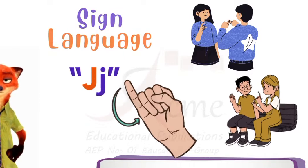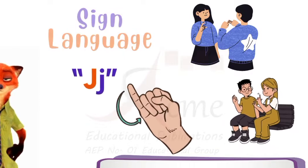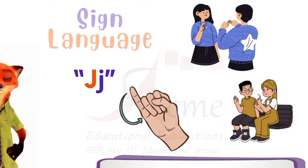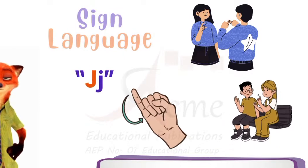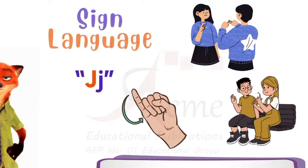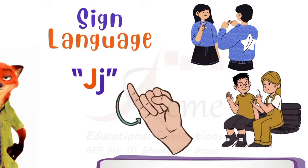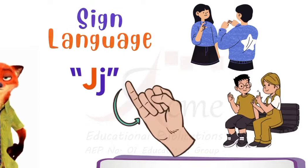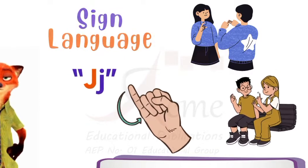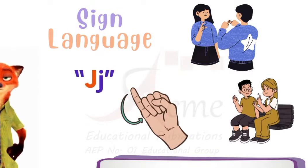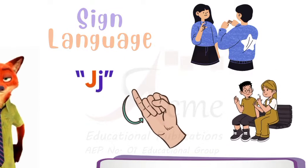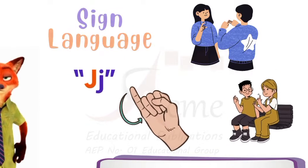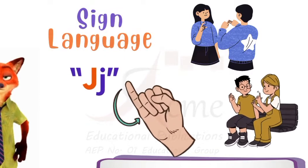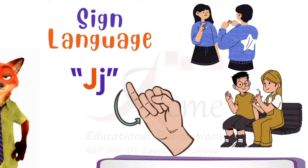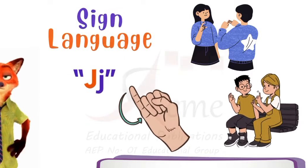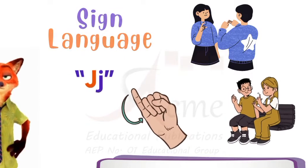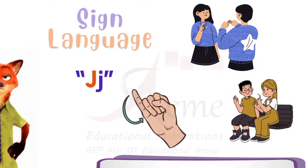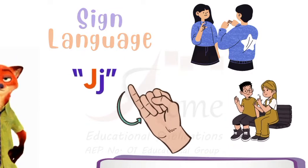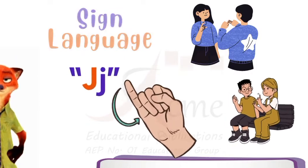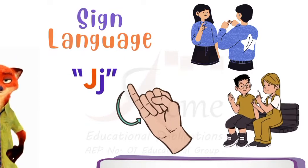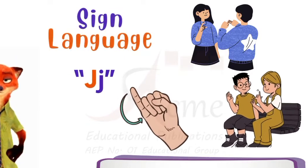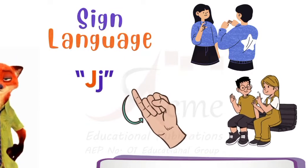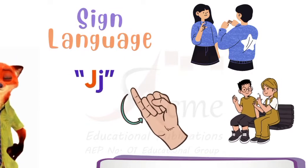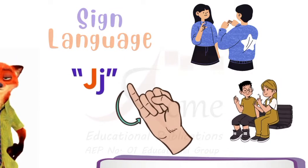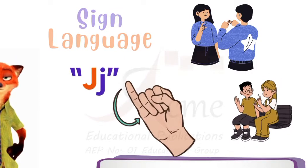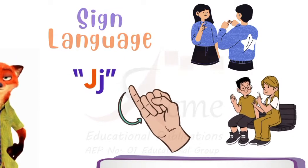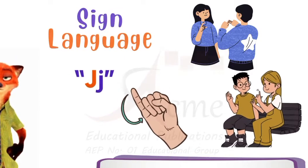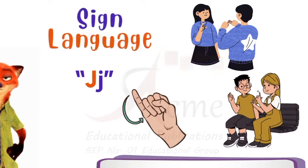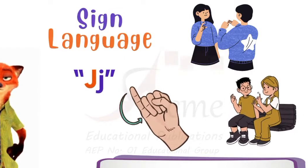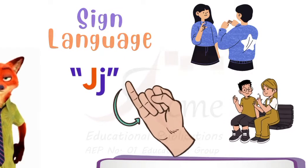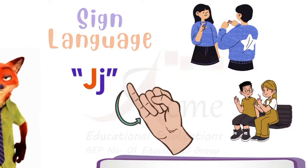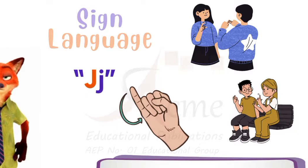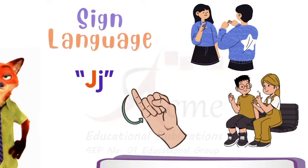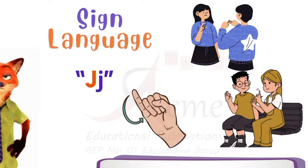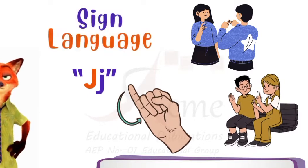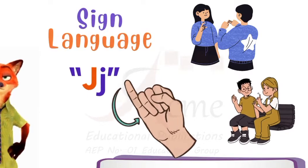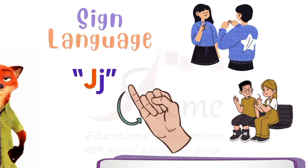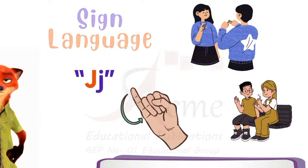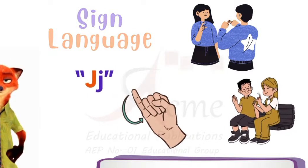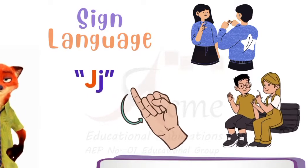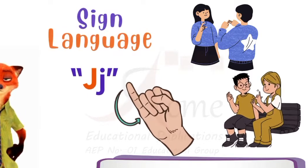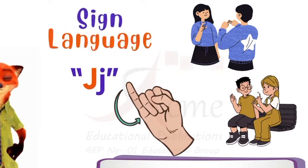J is a really fun sign. Use your pinky to draw a J in the air.